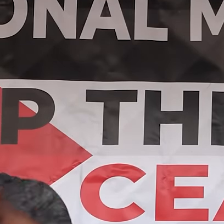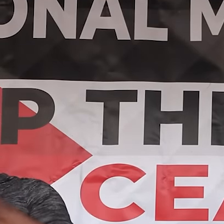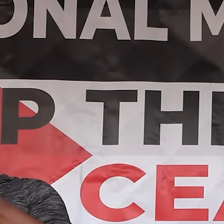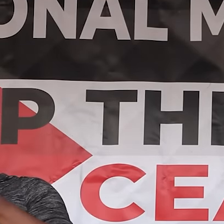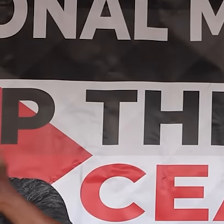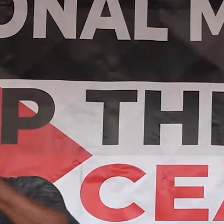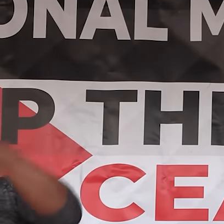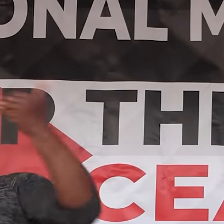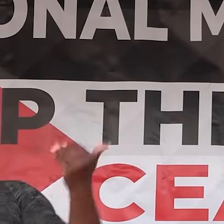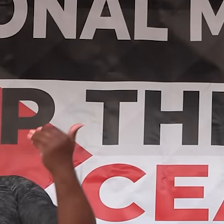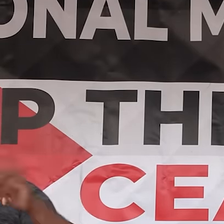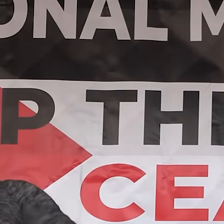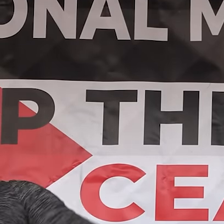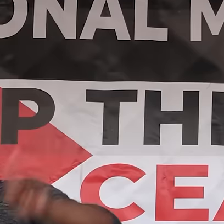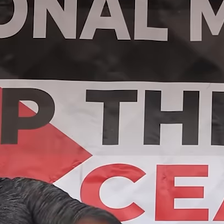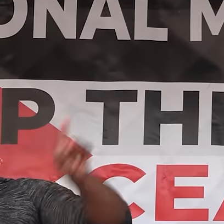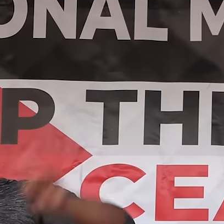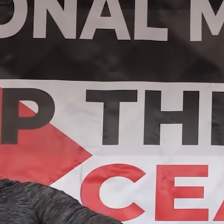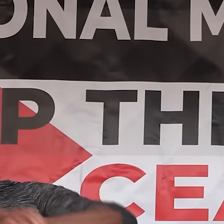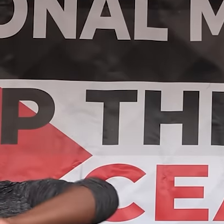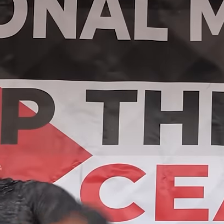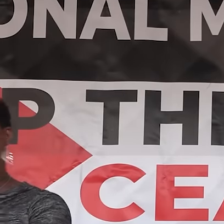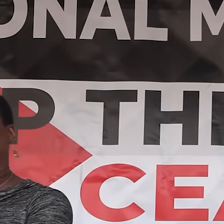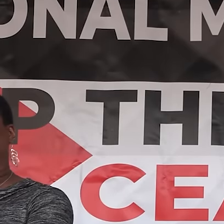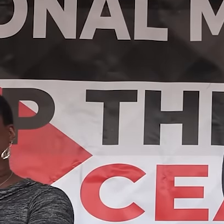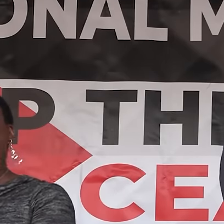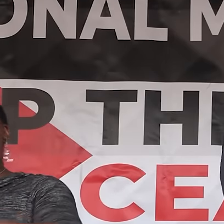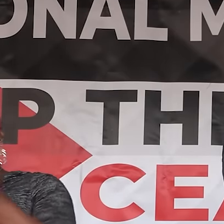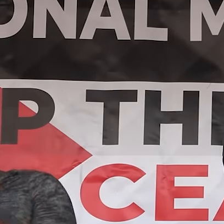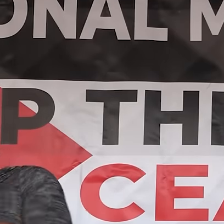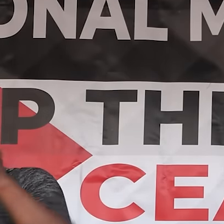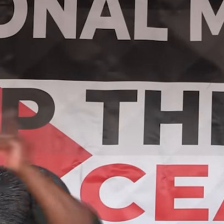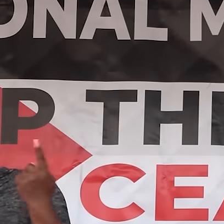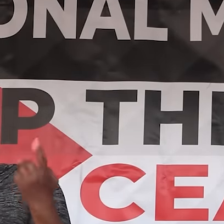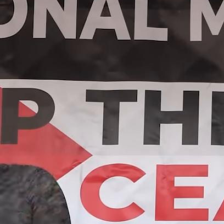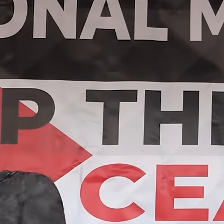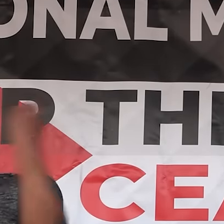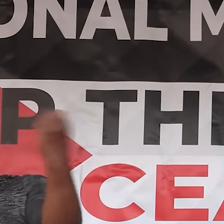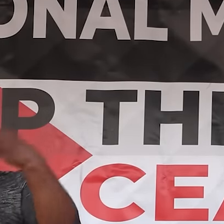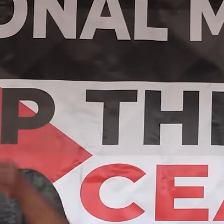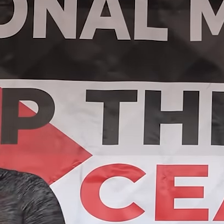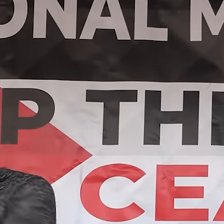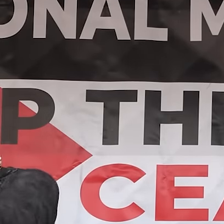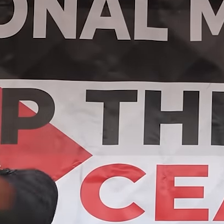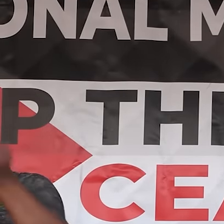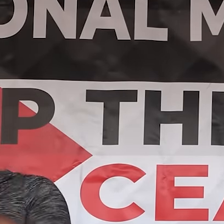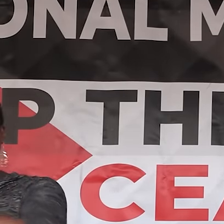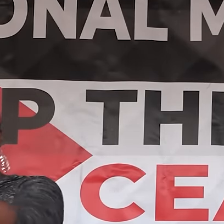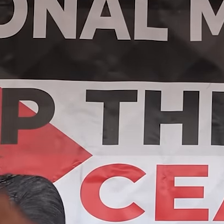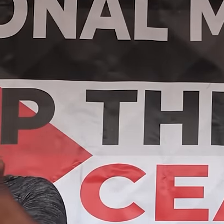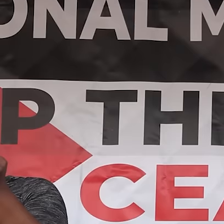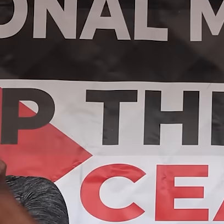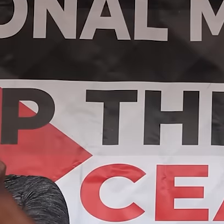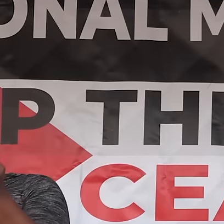us. Our differences, it's what makes us stronger. It's what makes the powers that